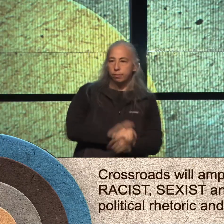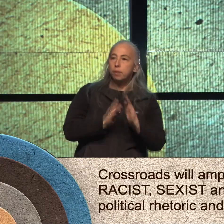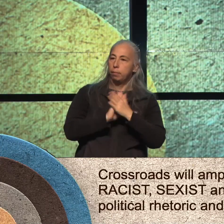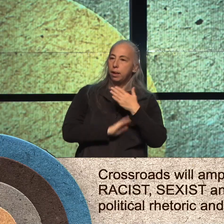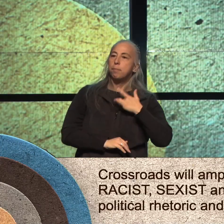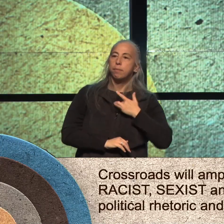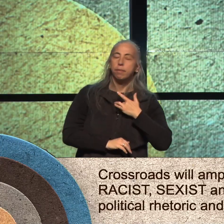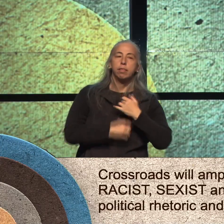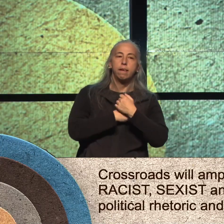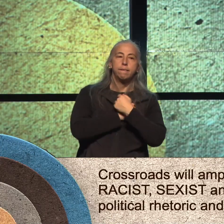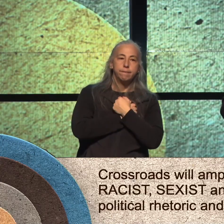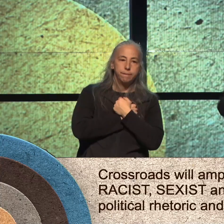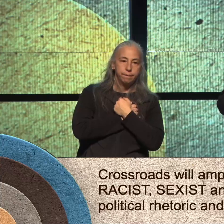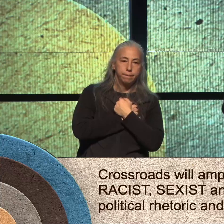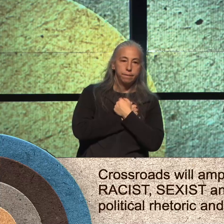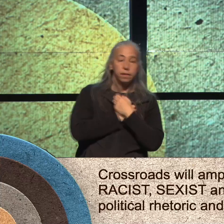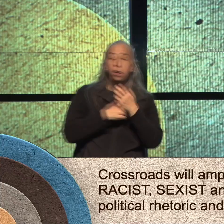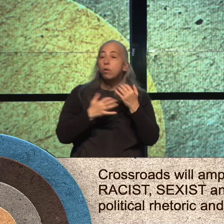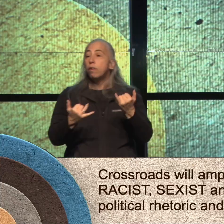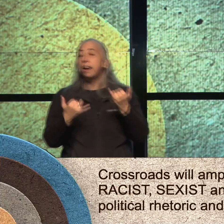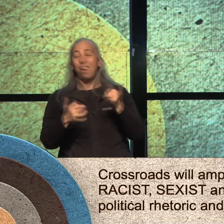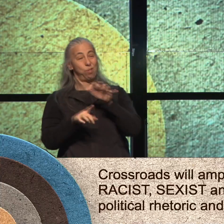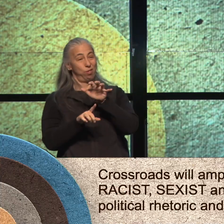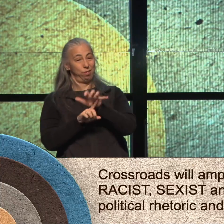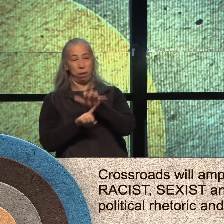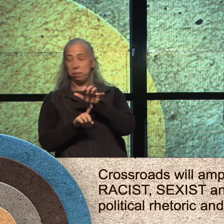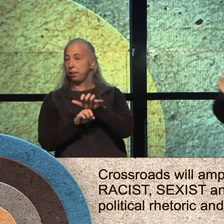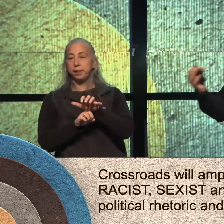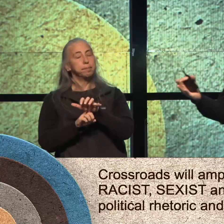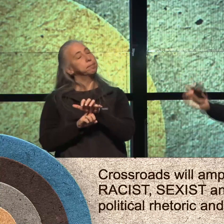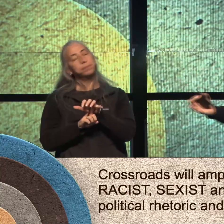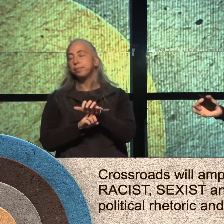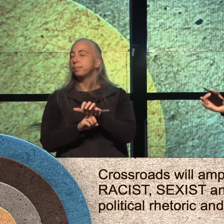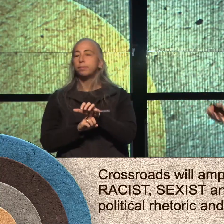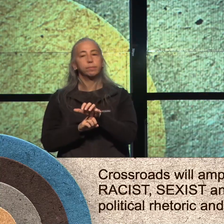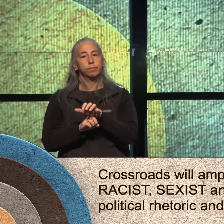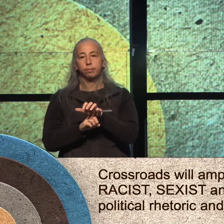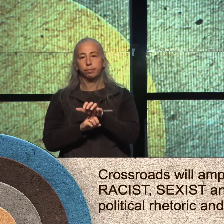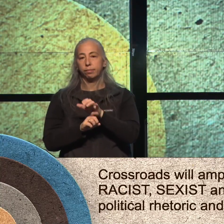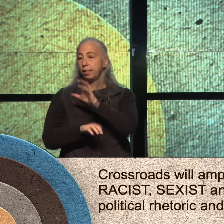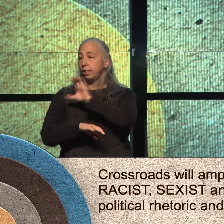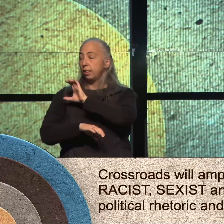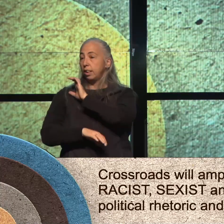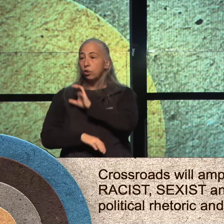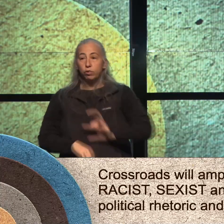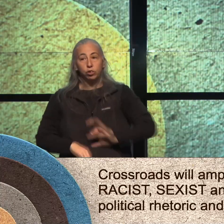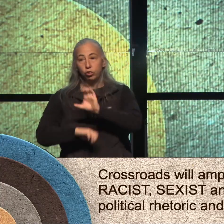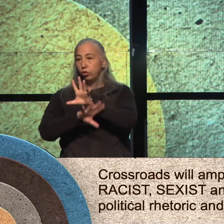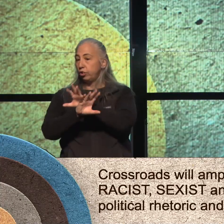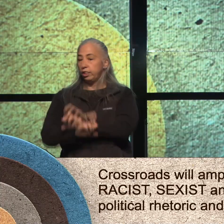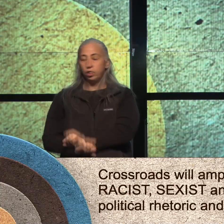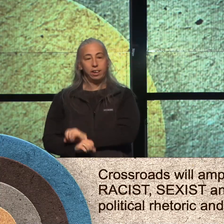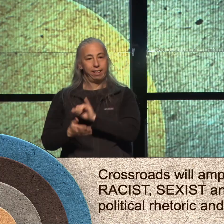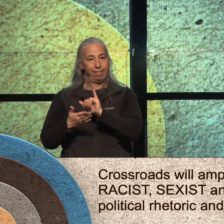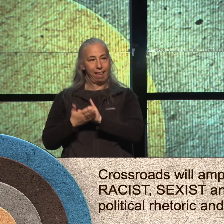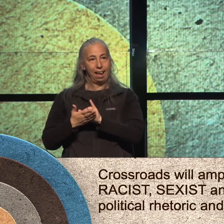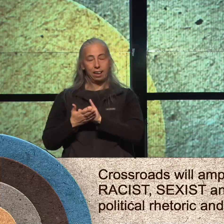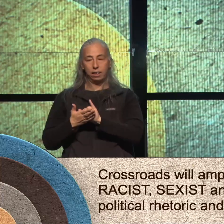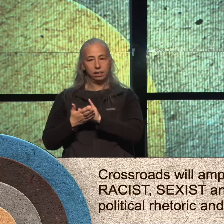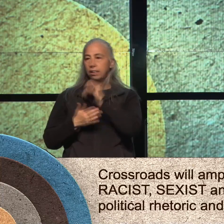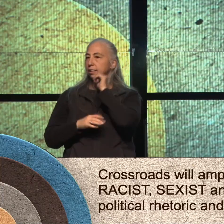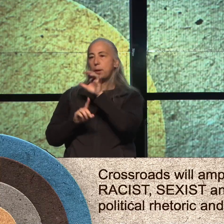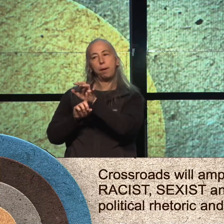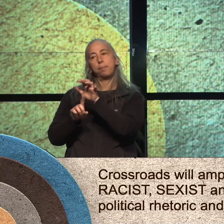And it's not popular right now. It's not popular in our tradition right now. I don't know if you've noticed, there's a